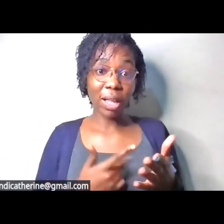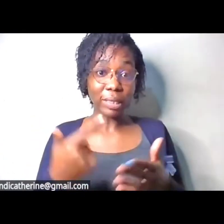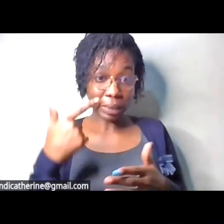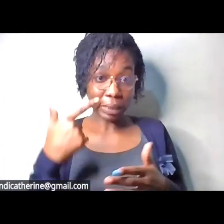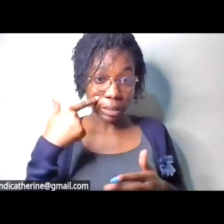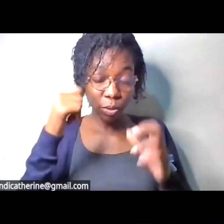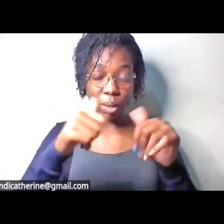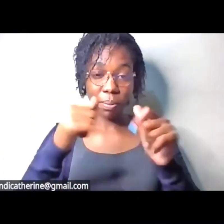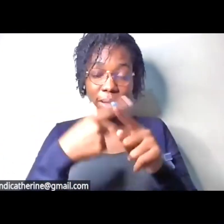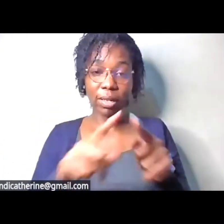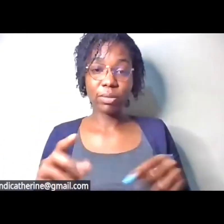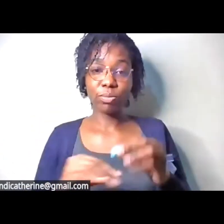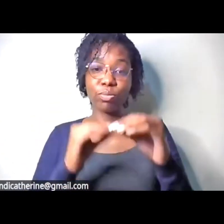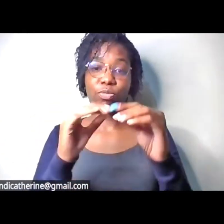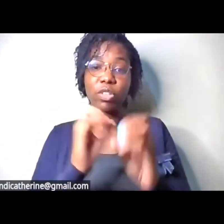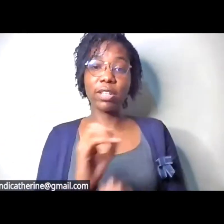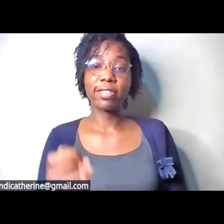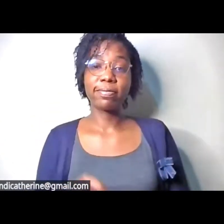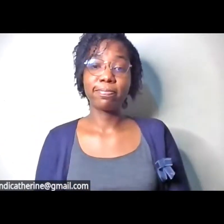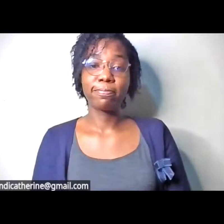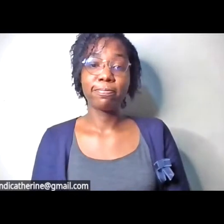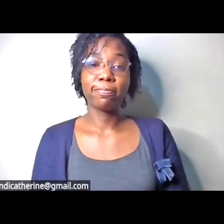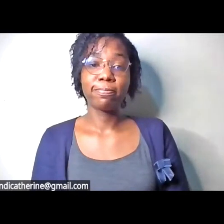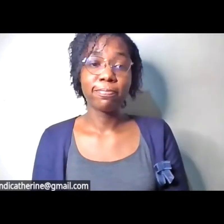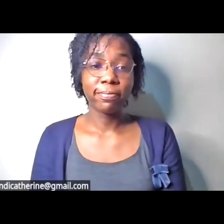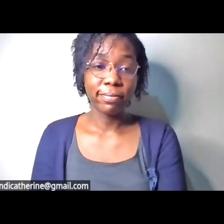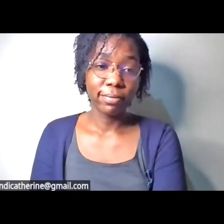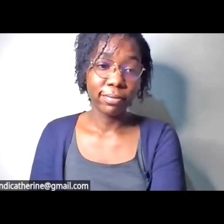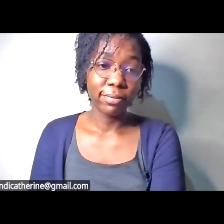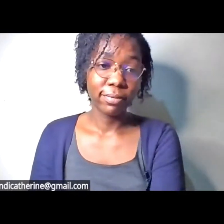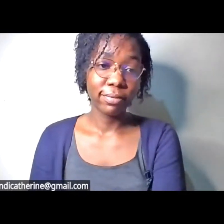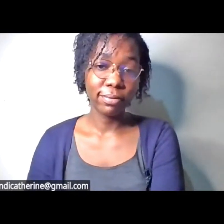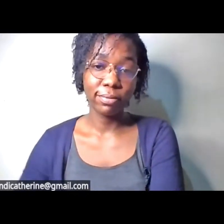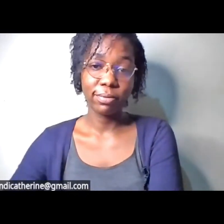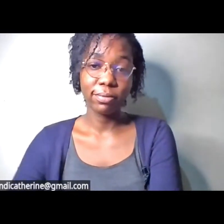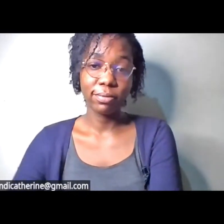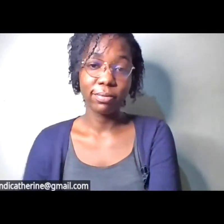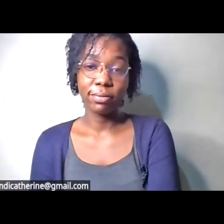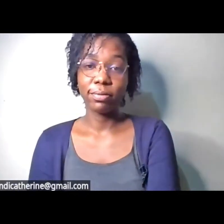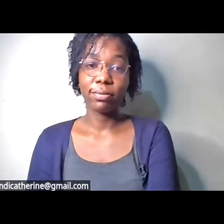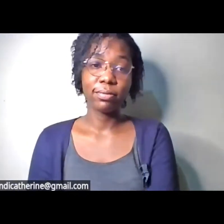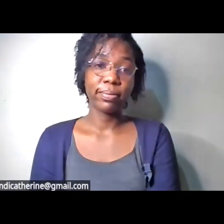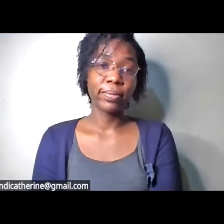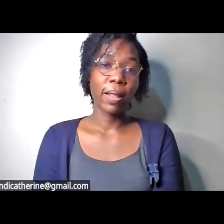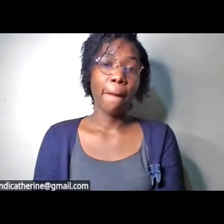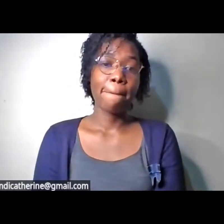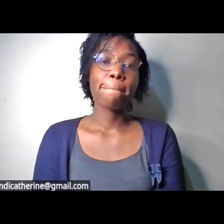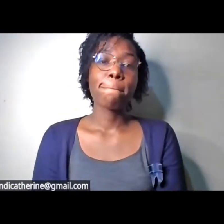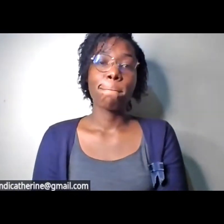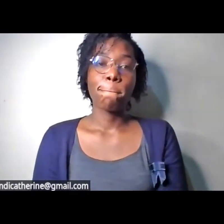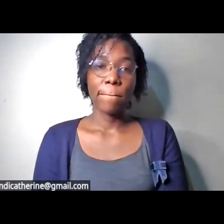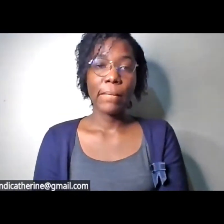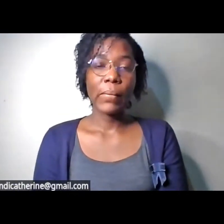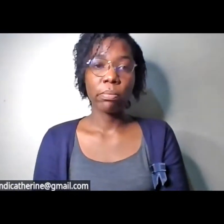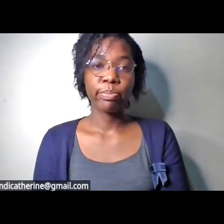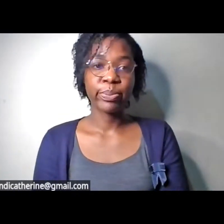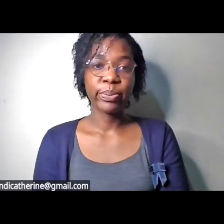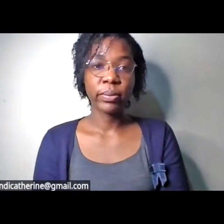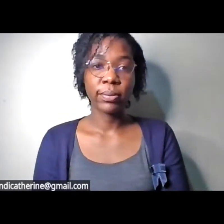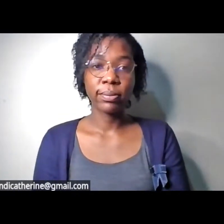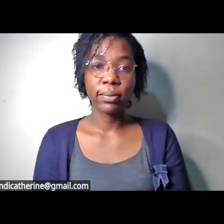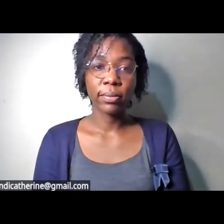Or you could see it then, but it wasn't moving. Let me try again. Yes. While you are asking